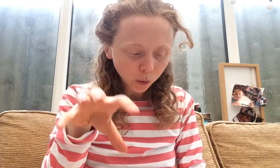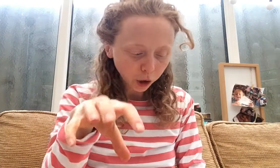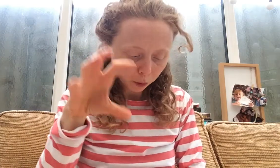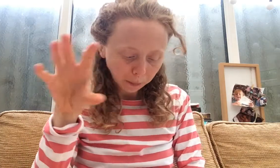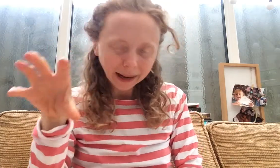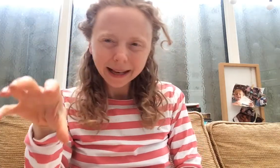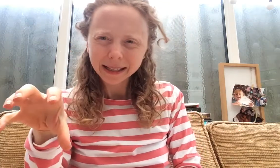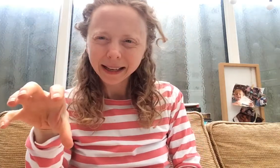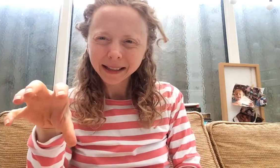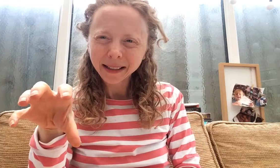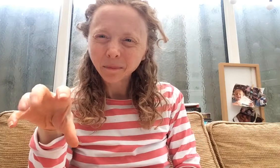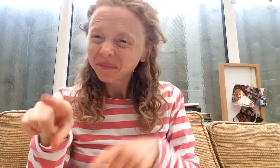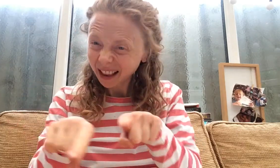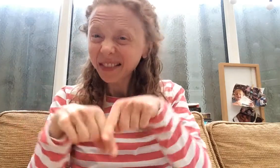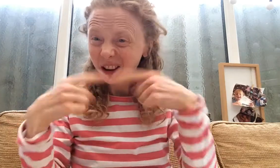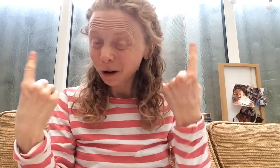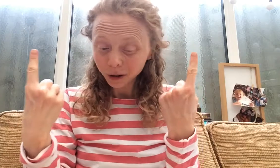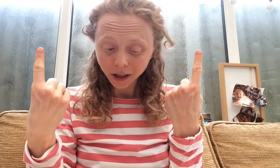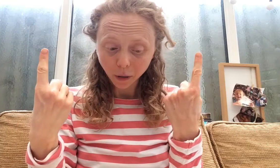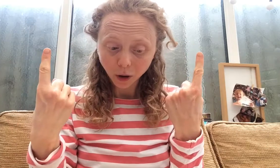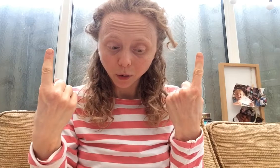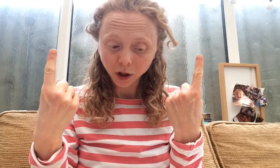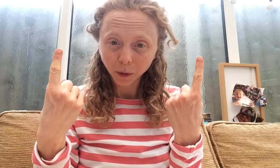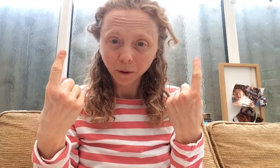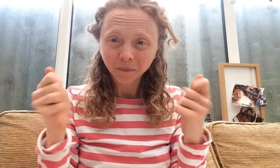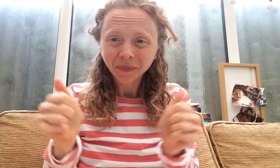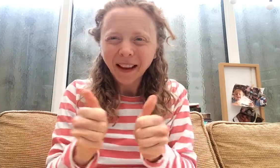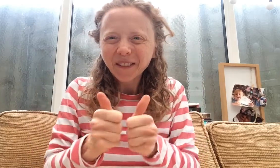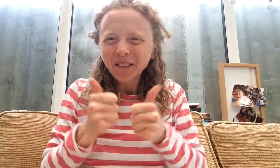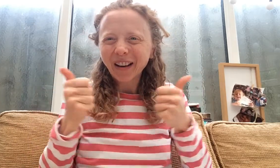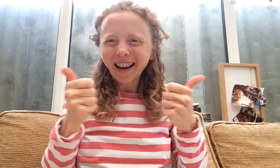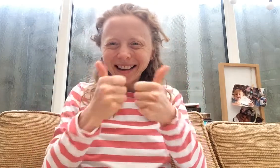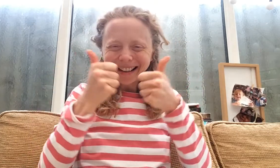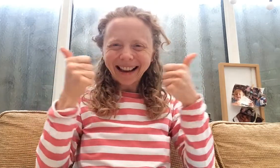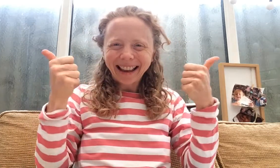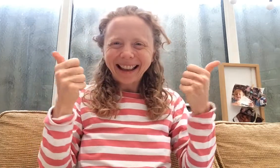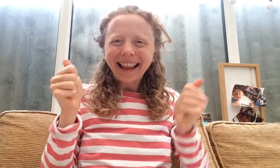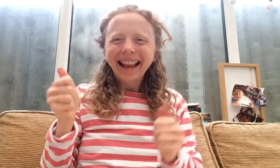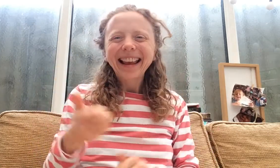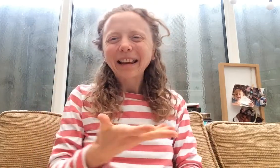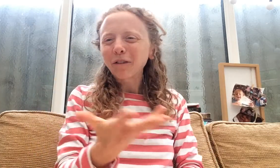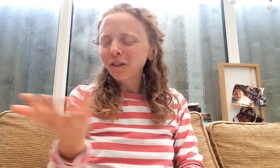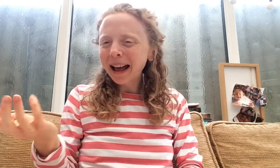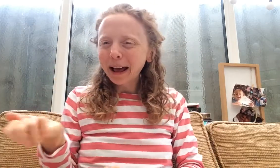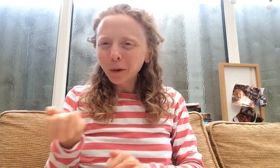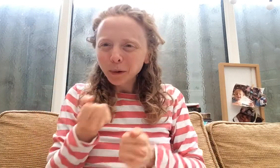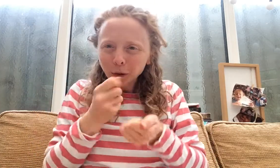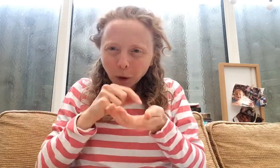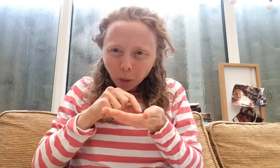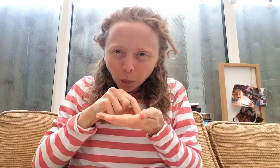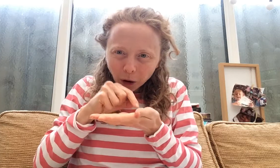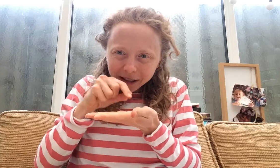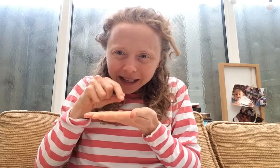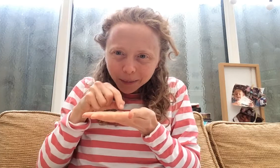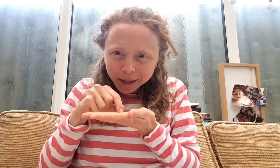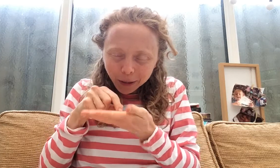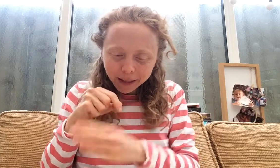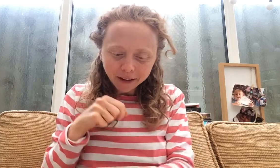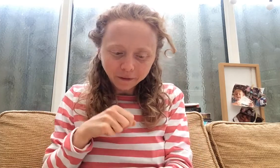usual places and the not so usual. Finally, he found what he was looking